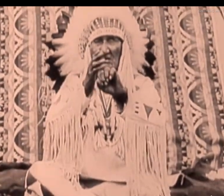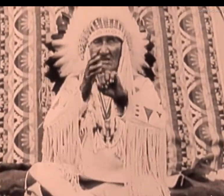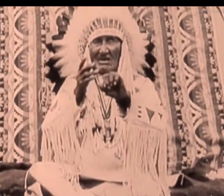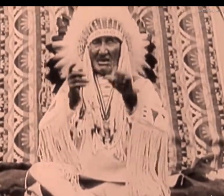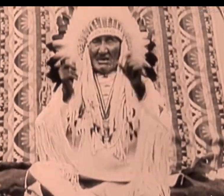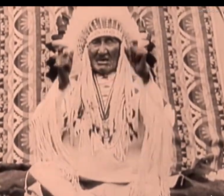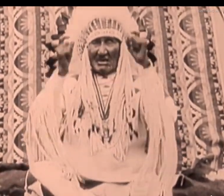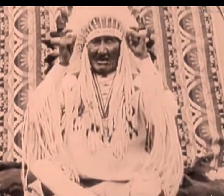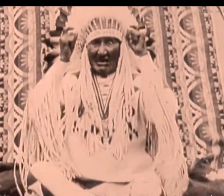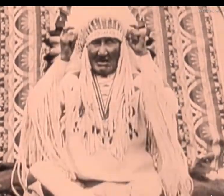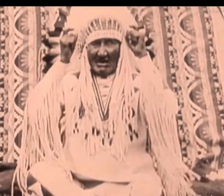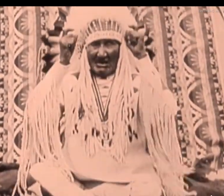Buffalo.